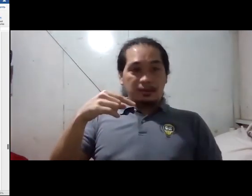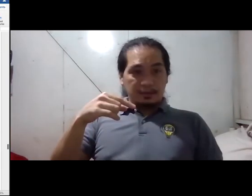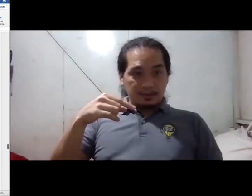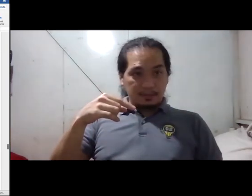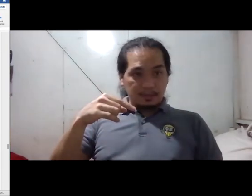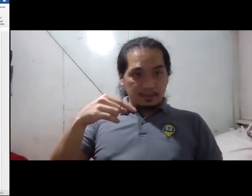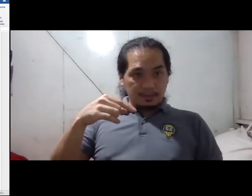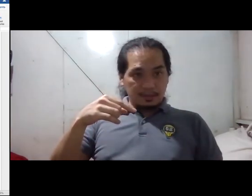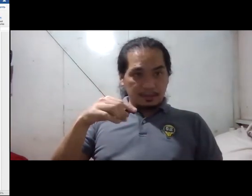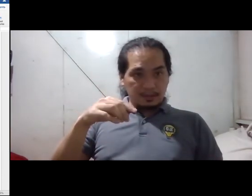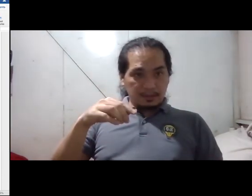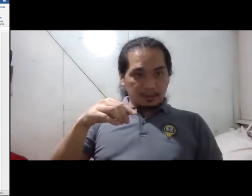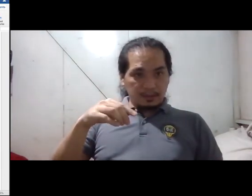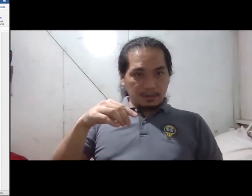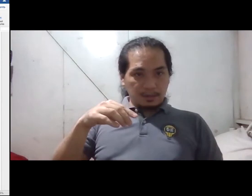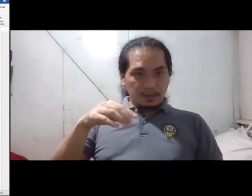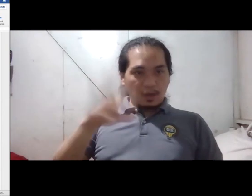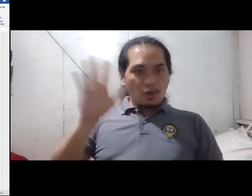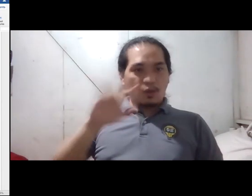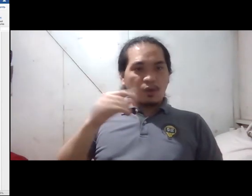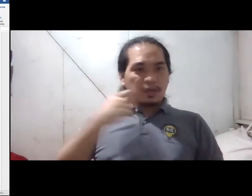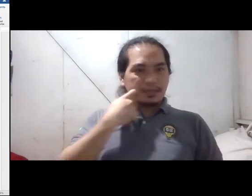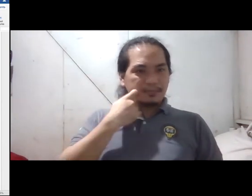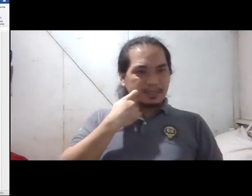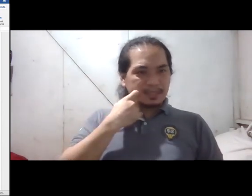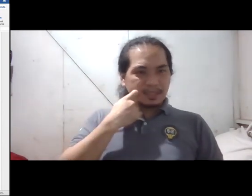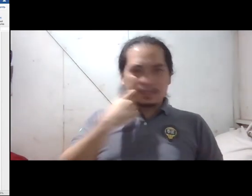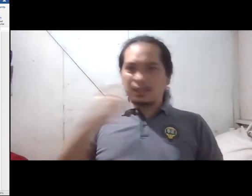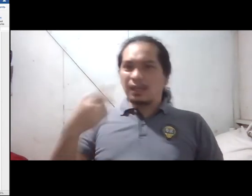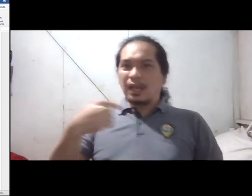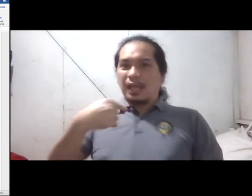It's also wrong because